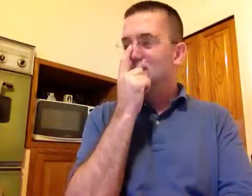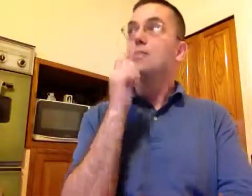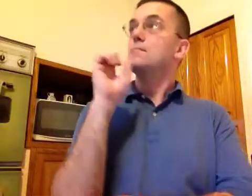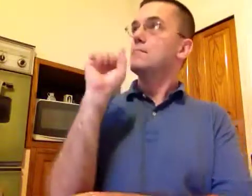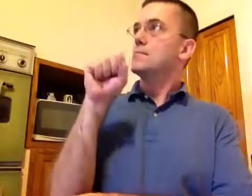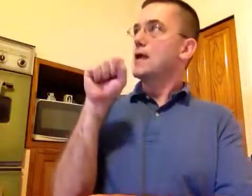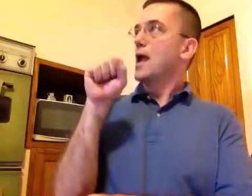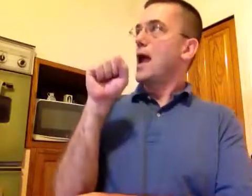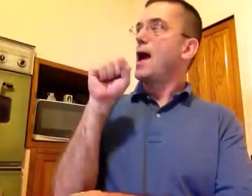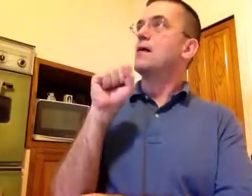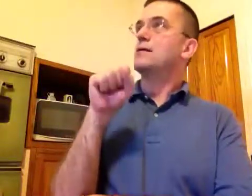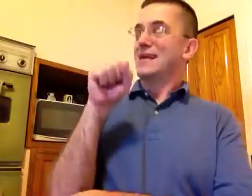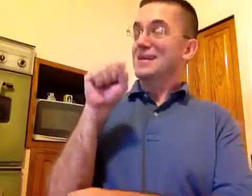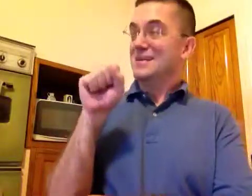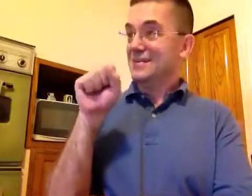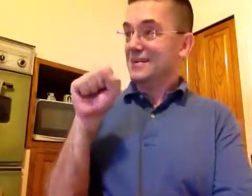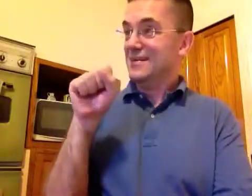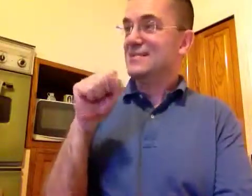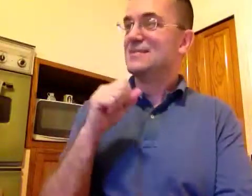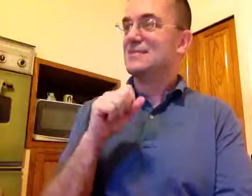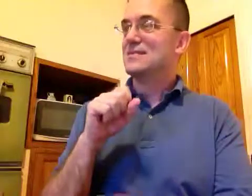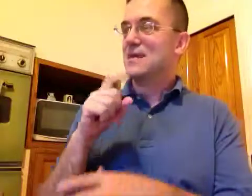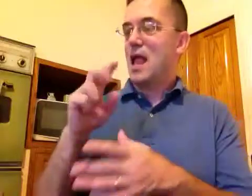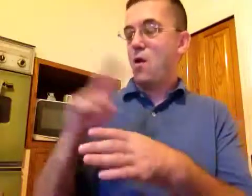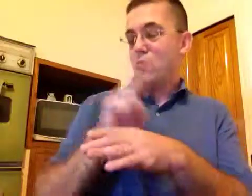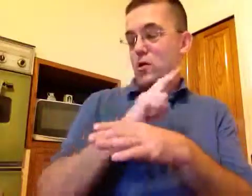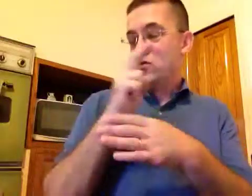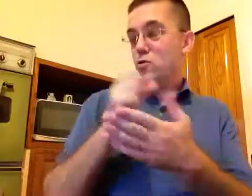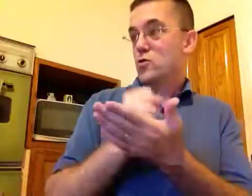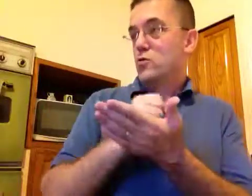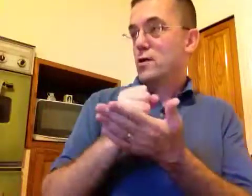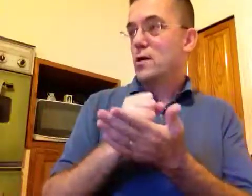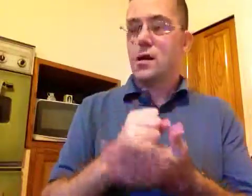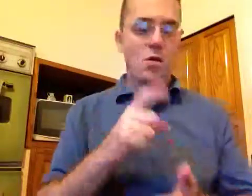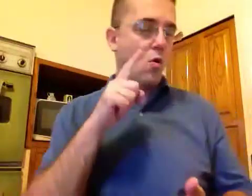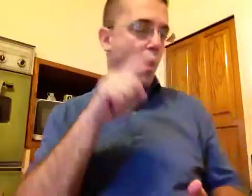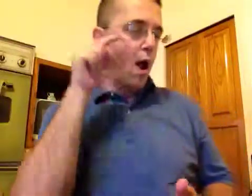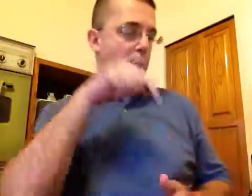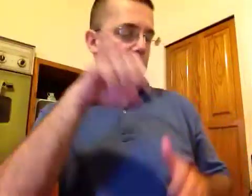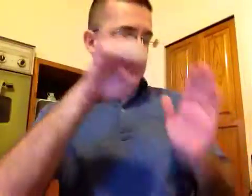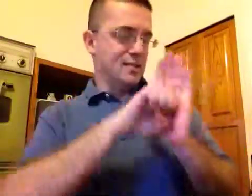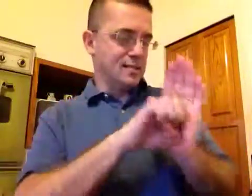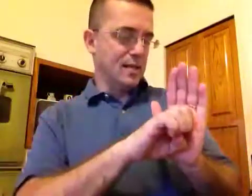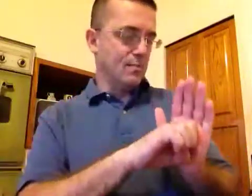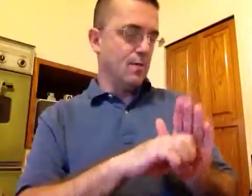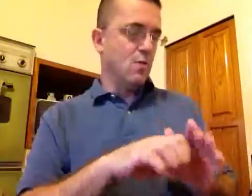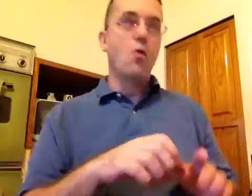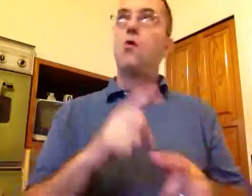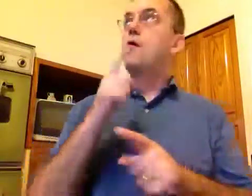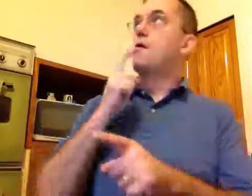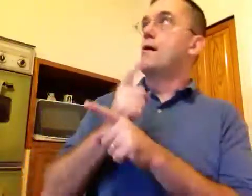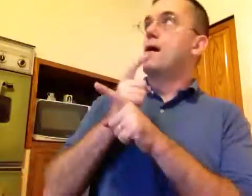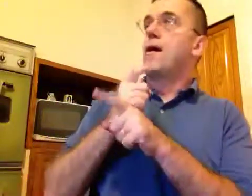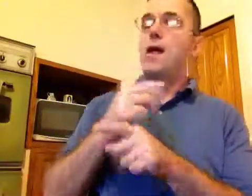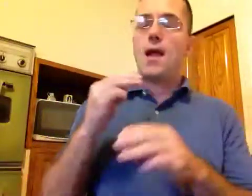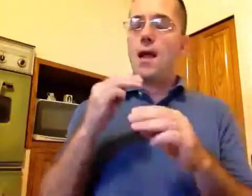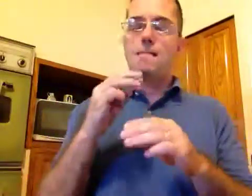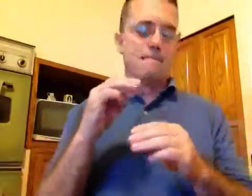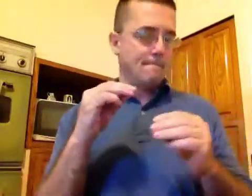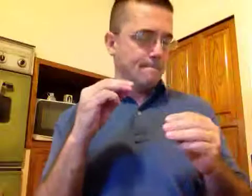Yeah. I mean, we use credit cards. No, I mean that on this example, I'm trying to understand. Right. Mathematically, the amount